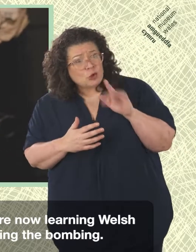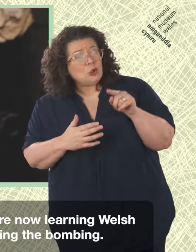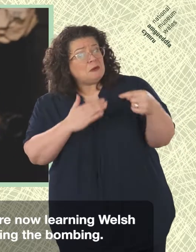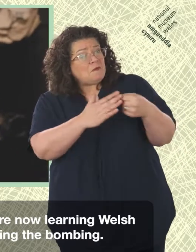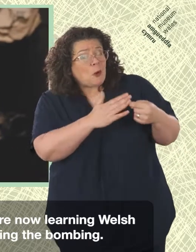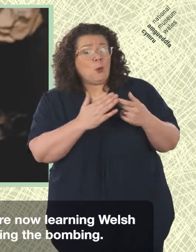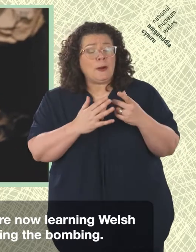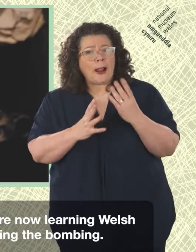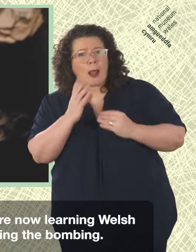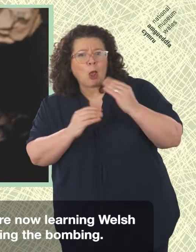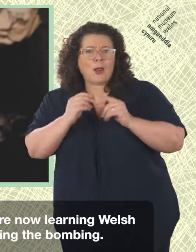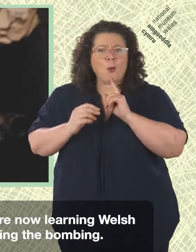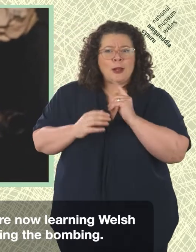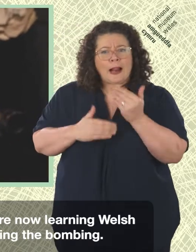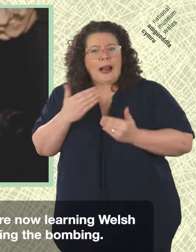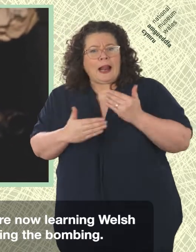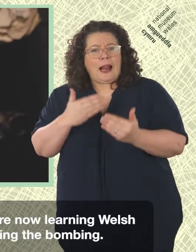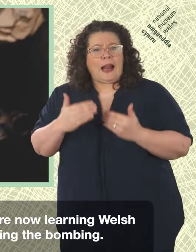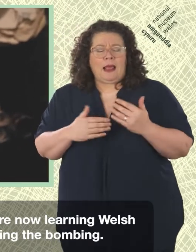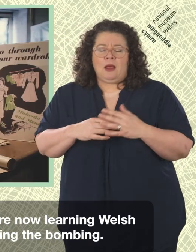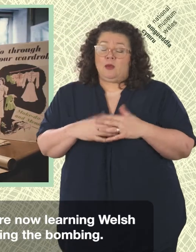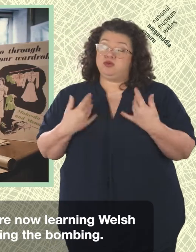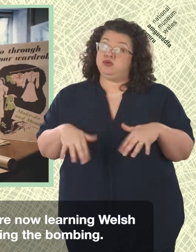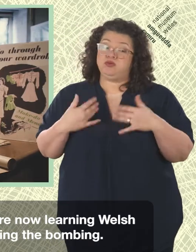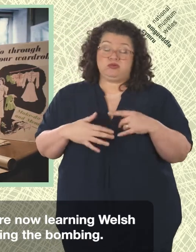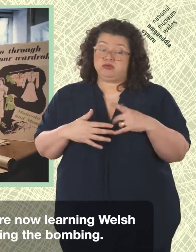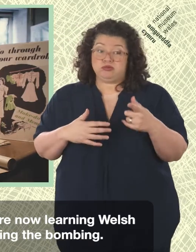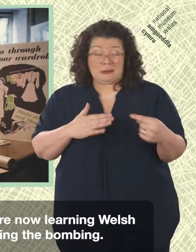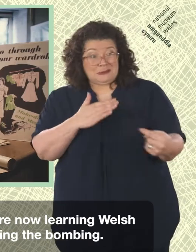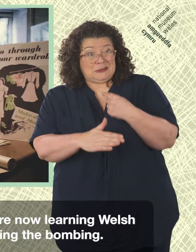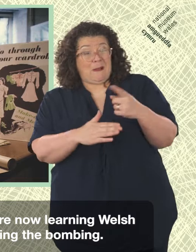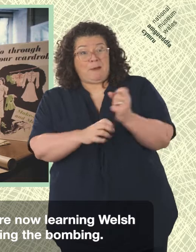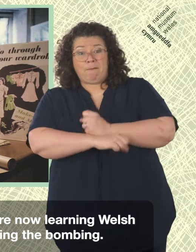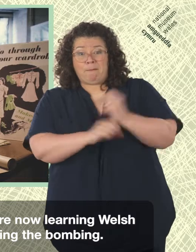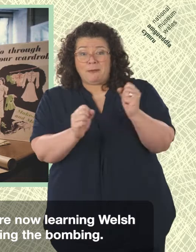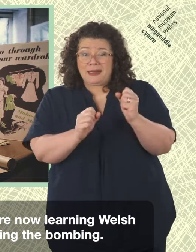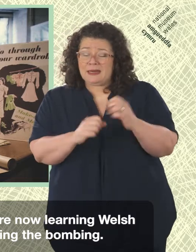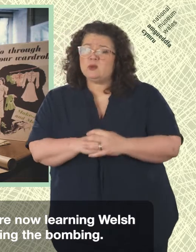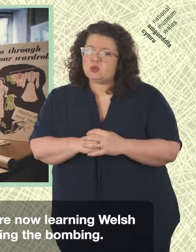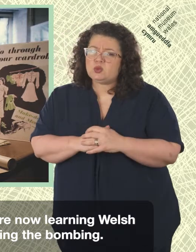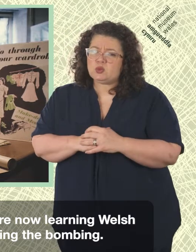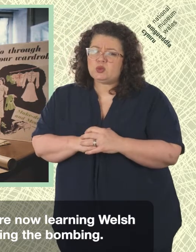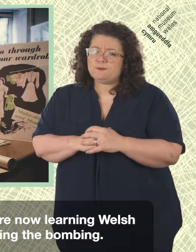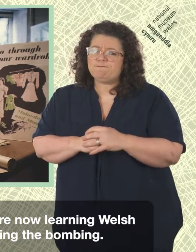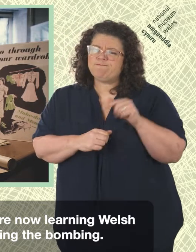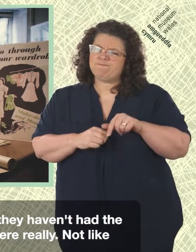there. But I've heard the evacuees are now learning Welsh too. Gosh, the evacuees escaping the bombing.